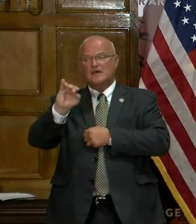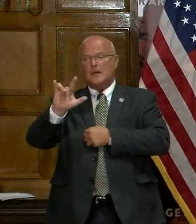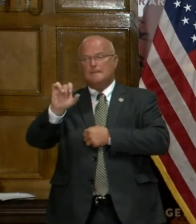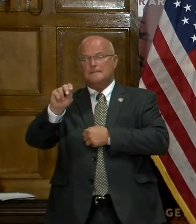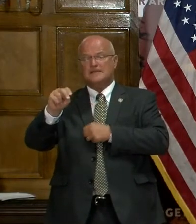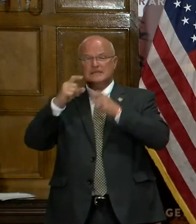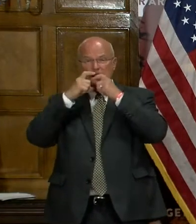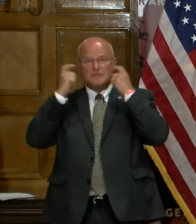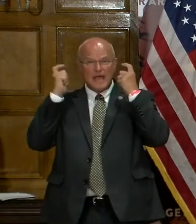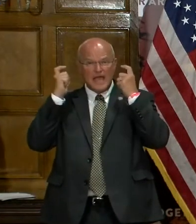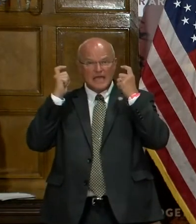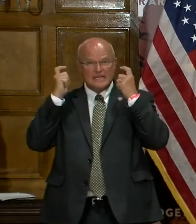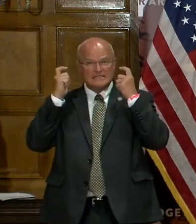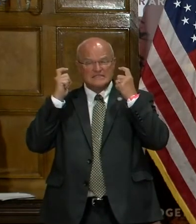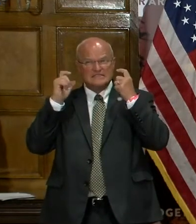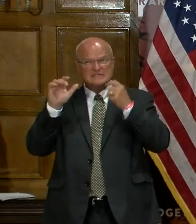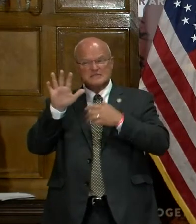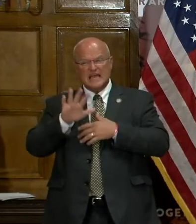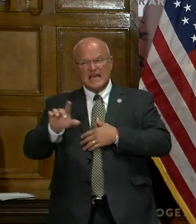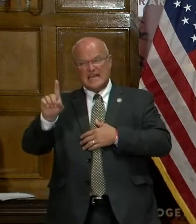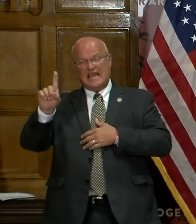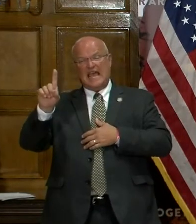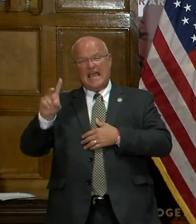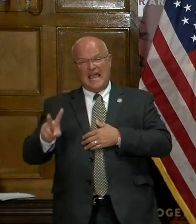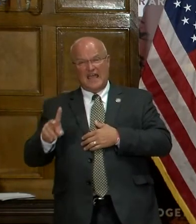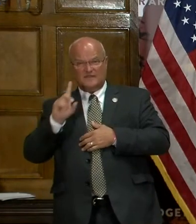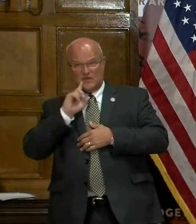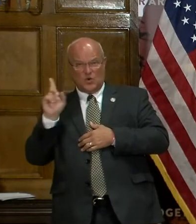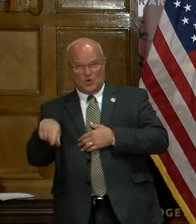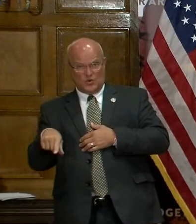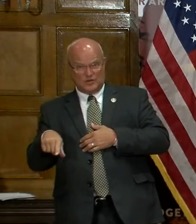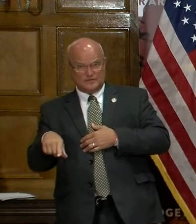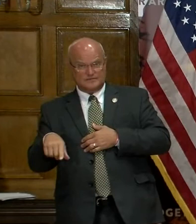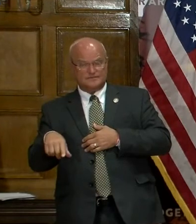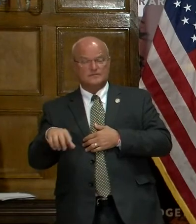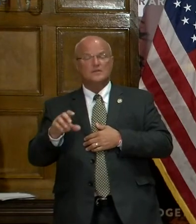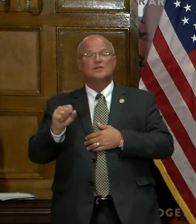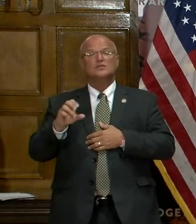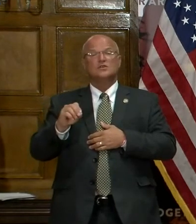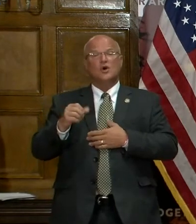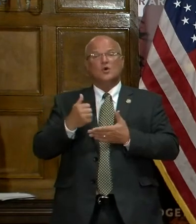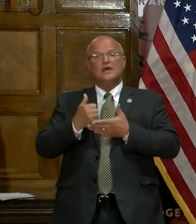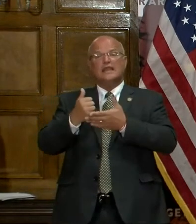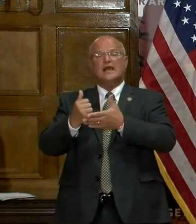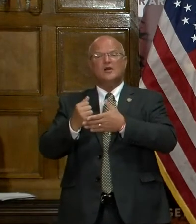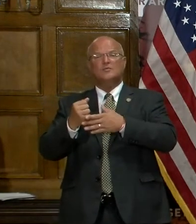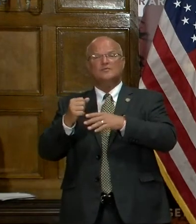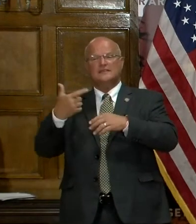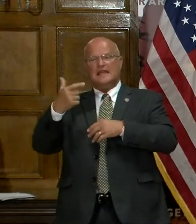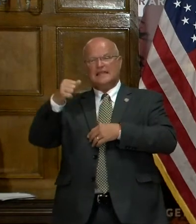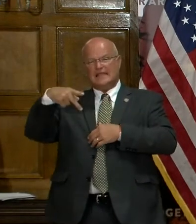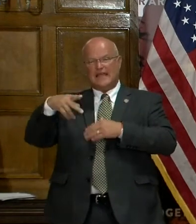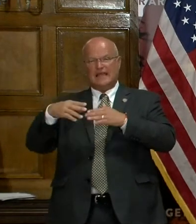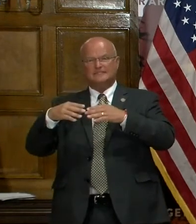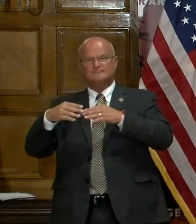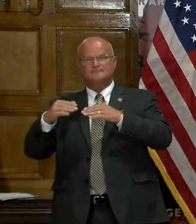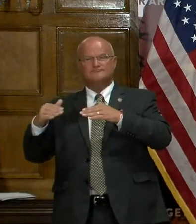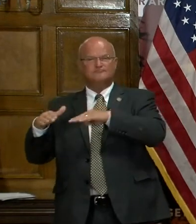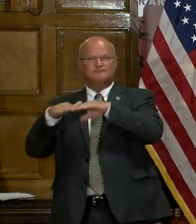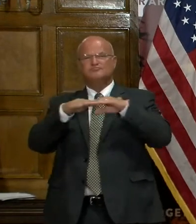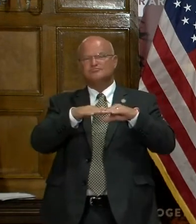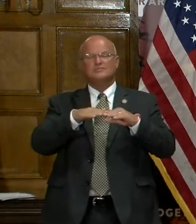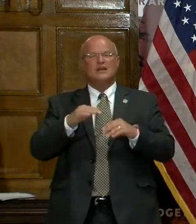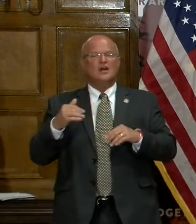million masks, which is about half of their initial order. So it helped bridge that gap. We've also